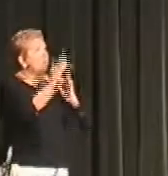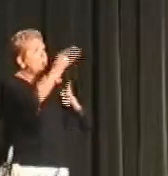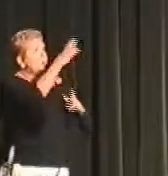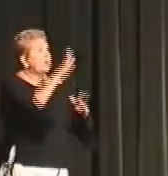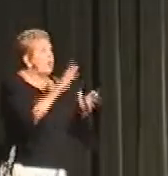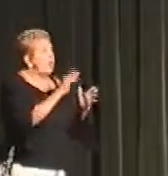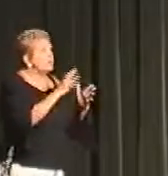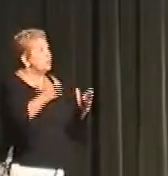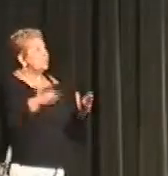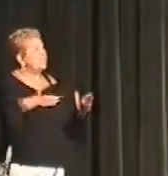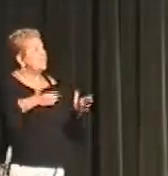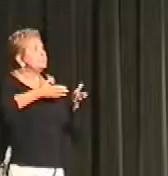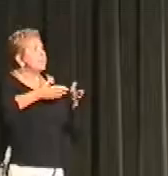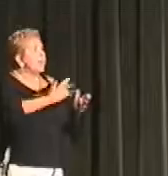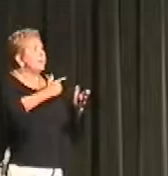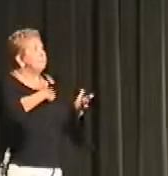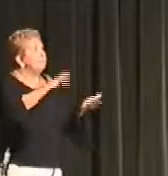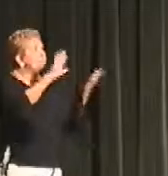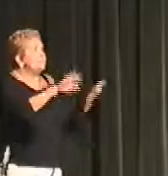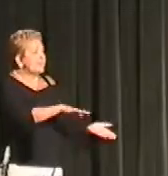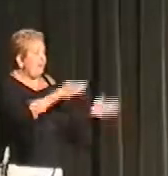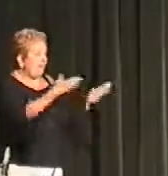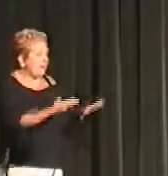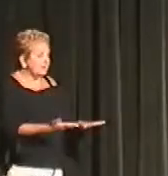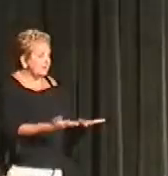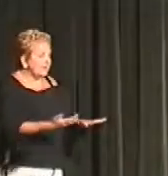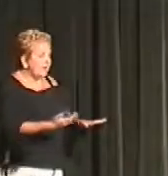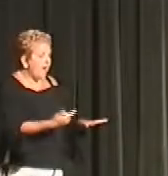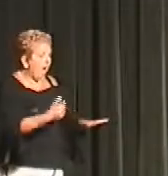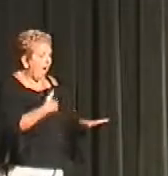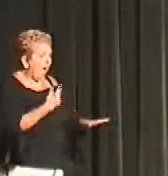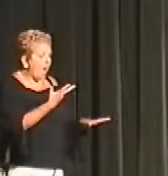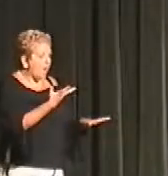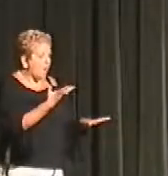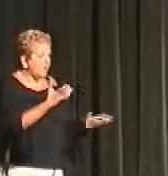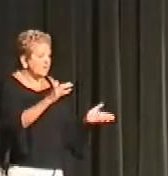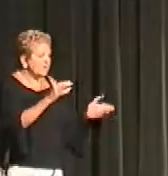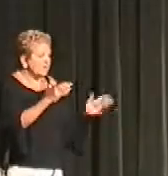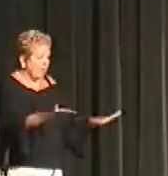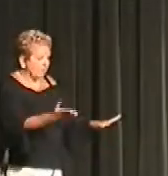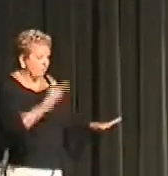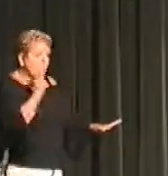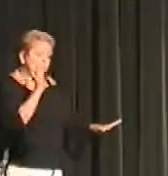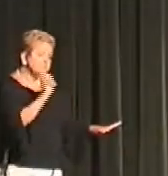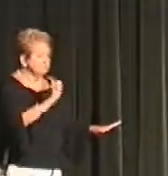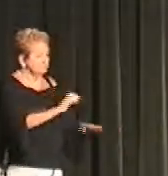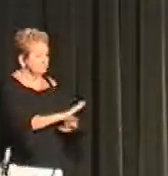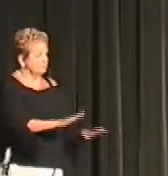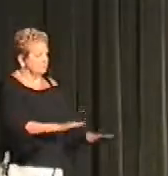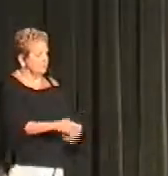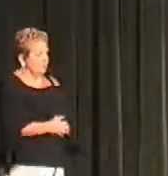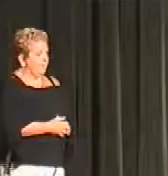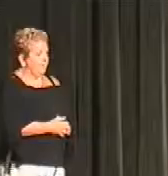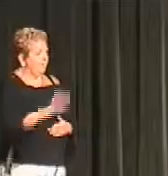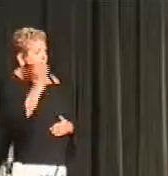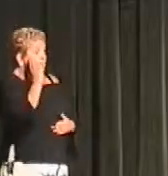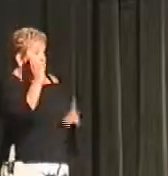let me die. I wanted out. And I know that many of you here tonight did